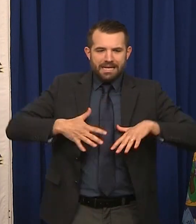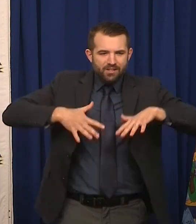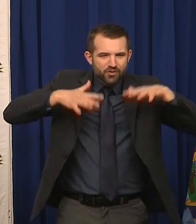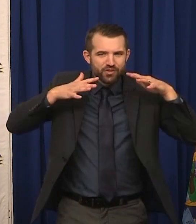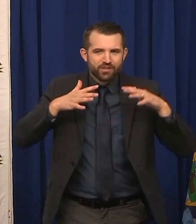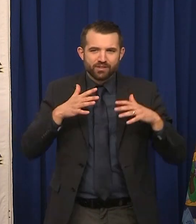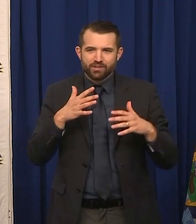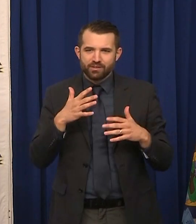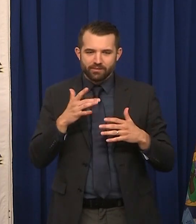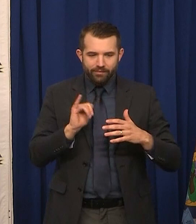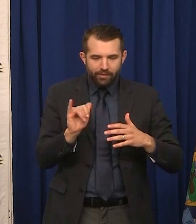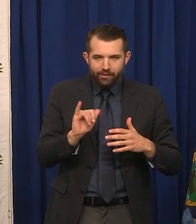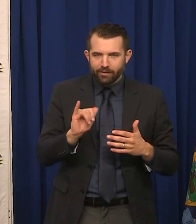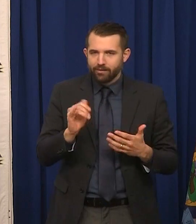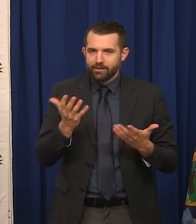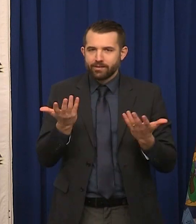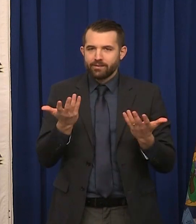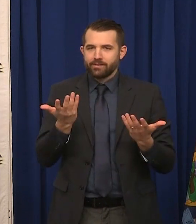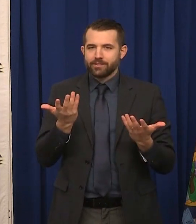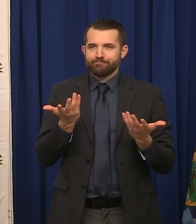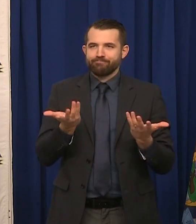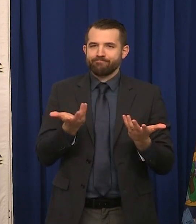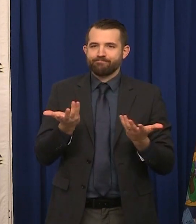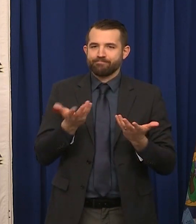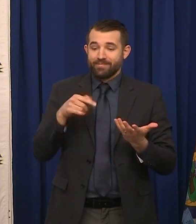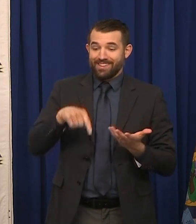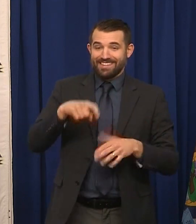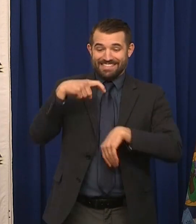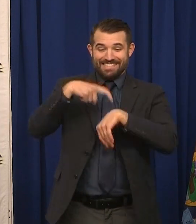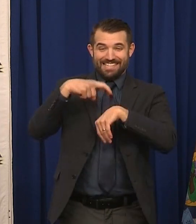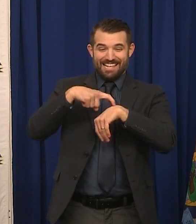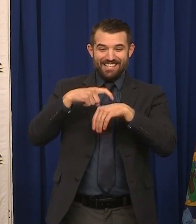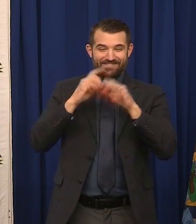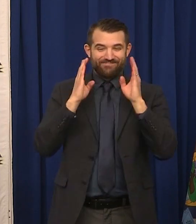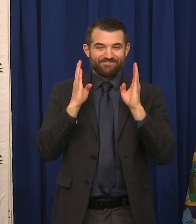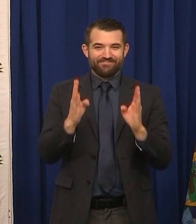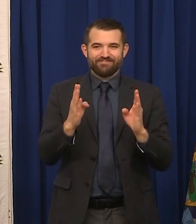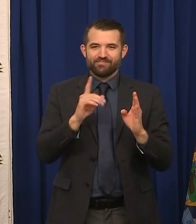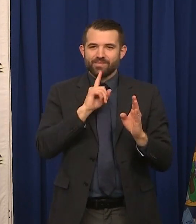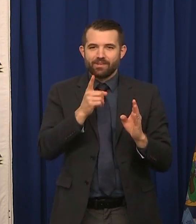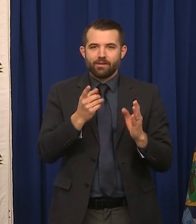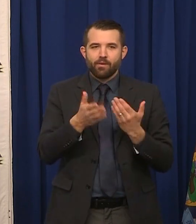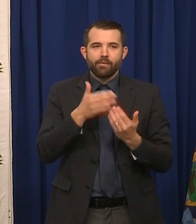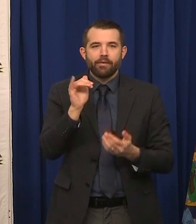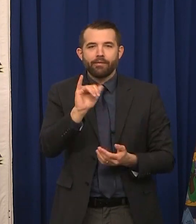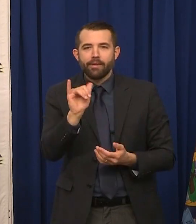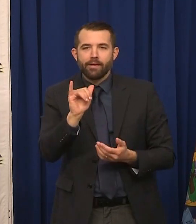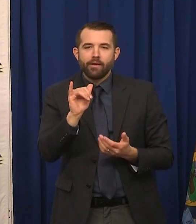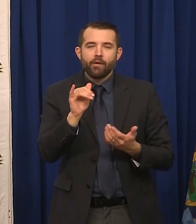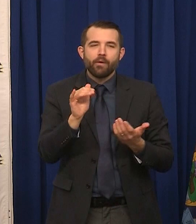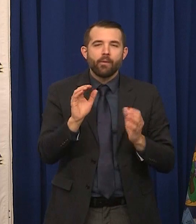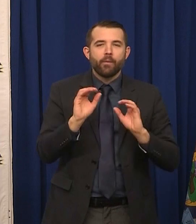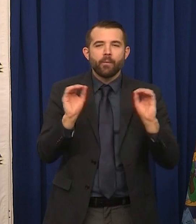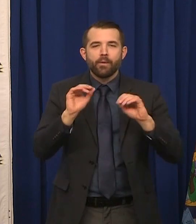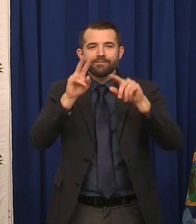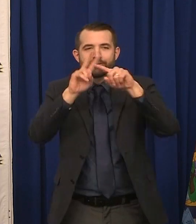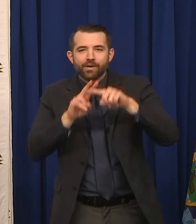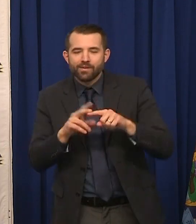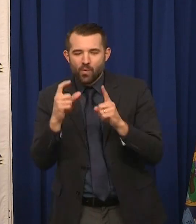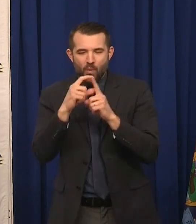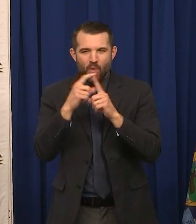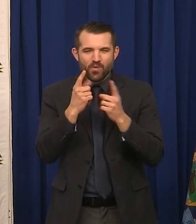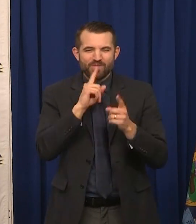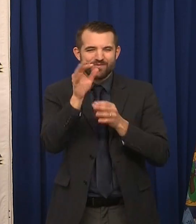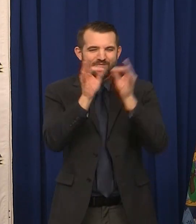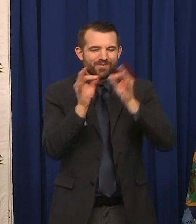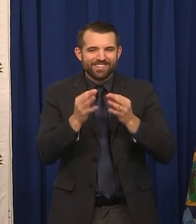like this, we don't really have the vocabulary to describe how we feel. For many